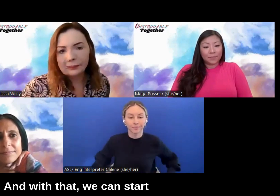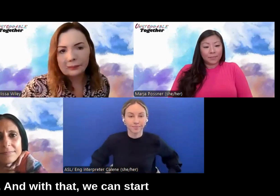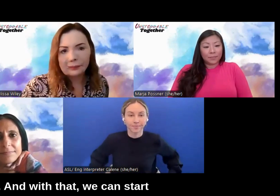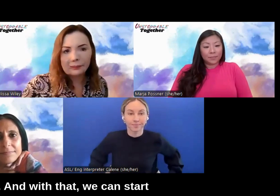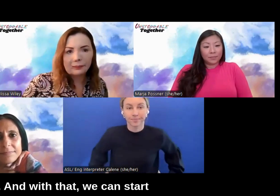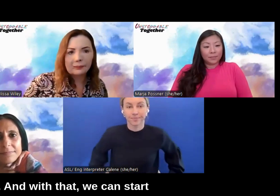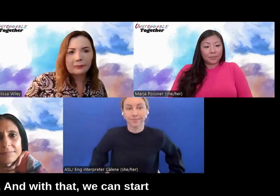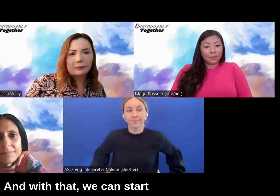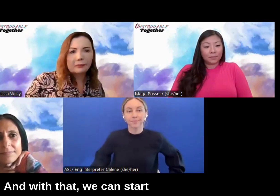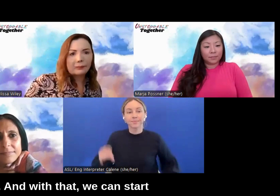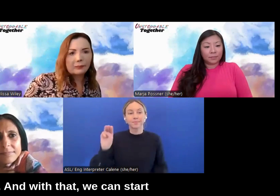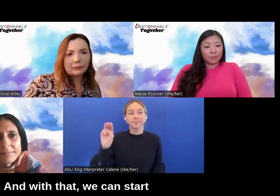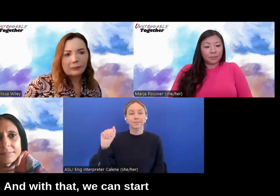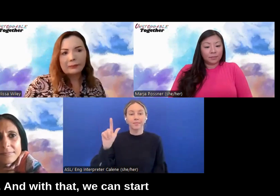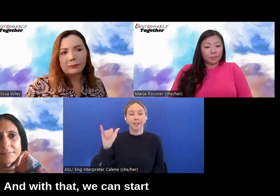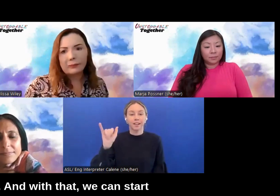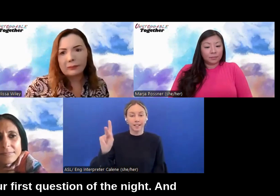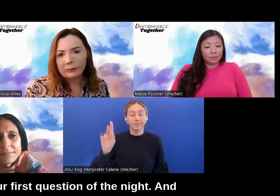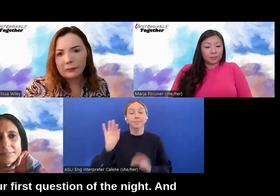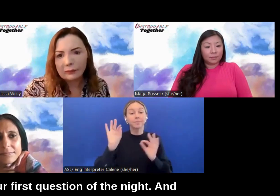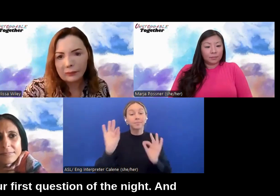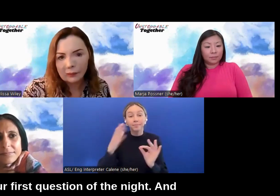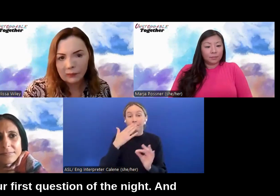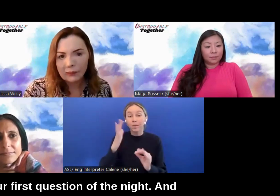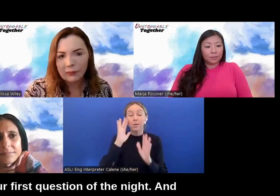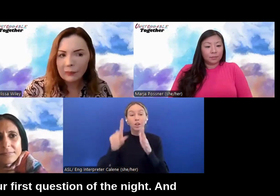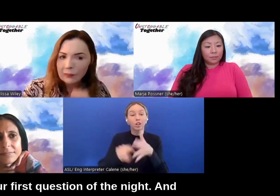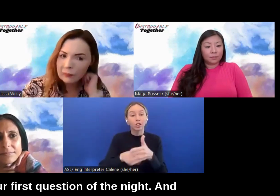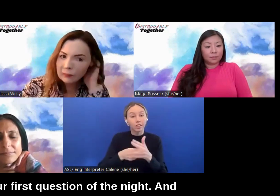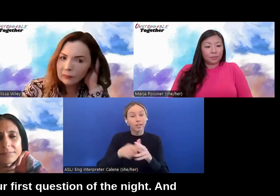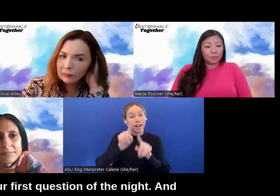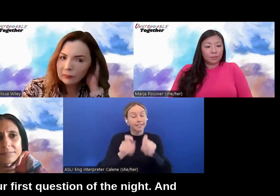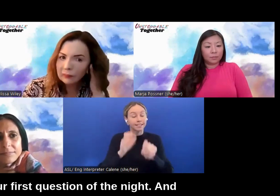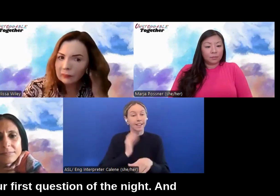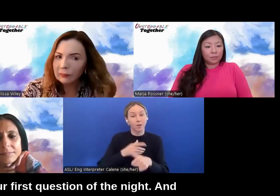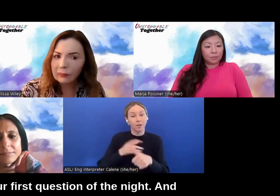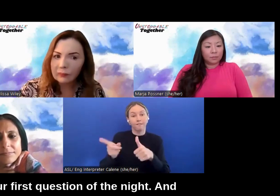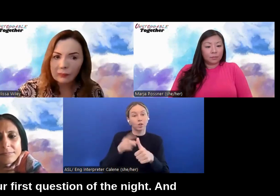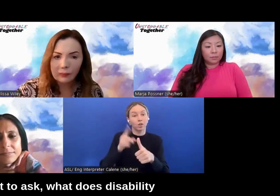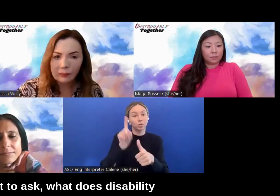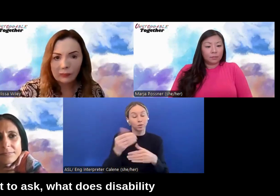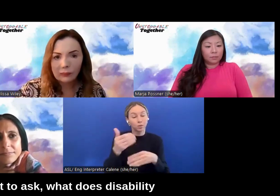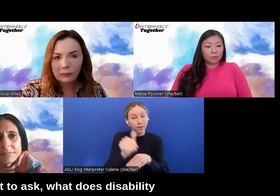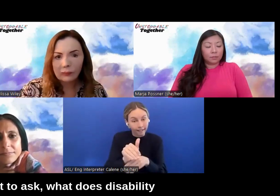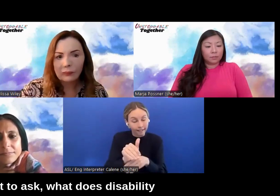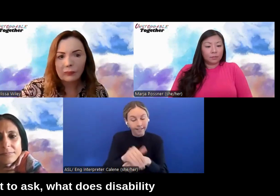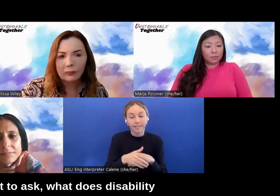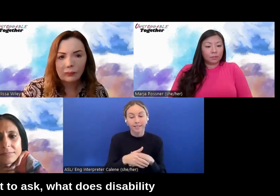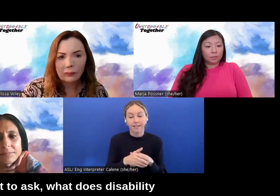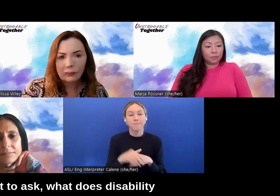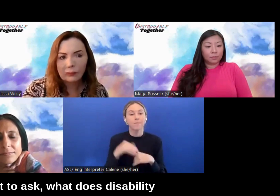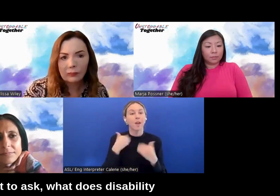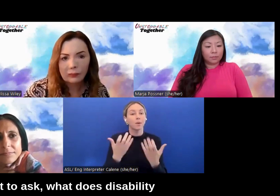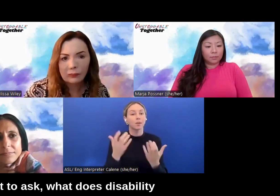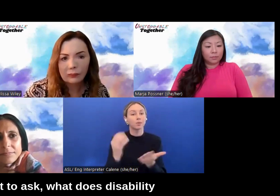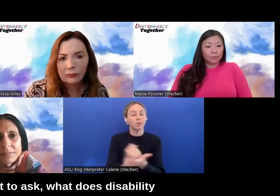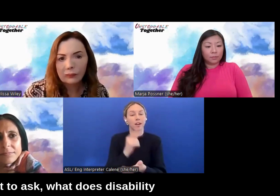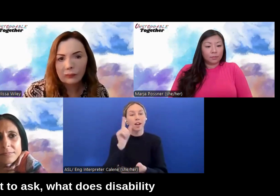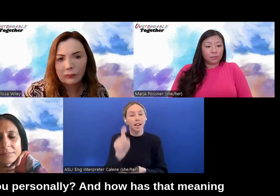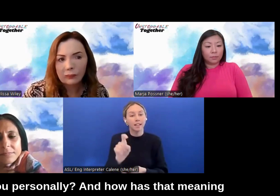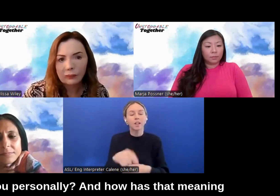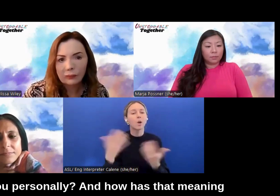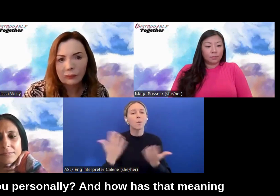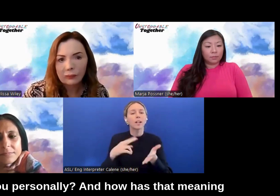Thank you. And with that, we can start asking our first question of the night. And I want to ask, what